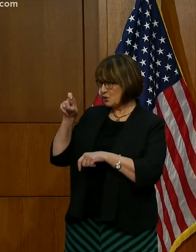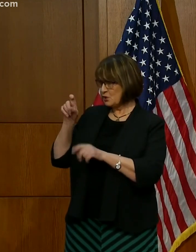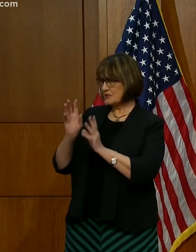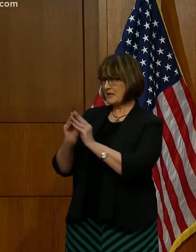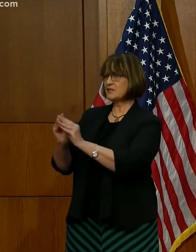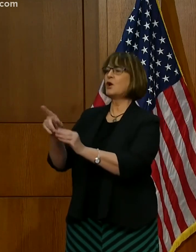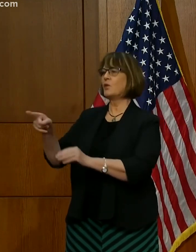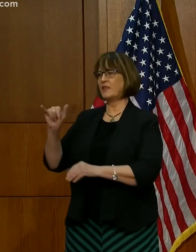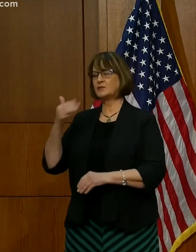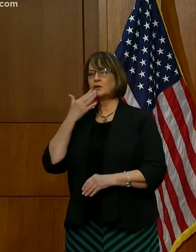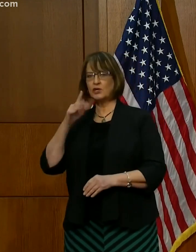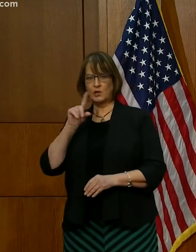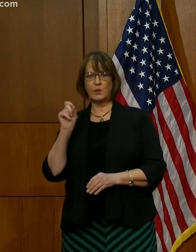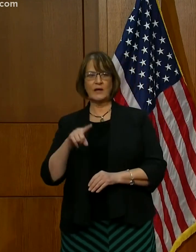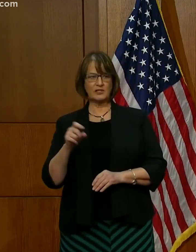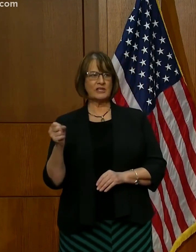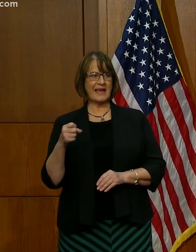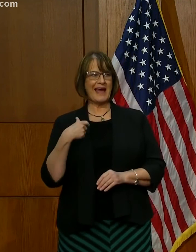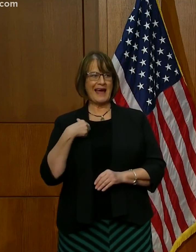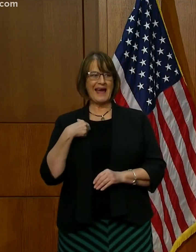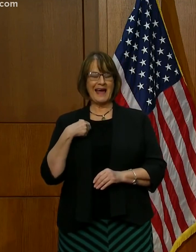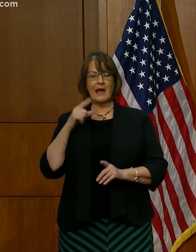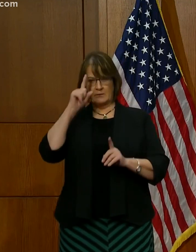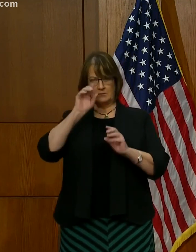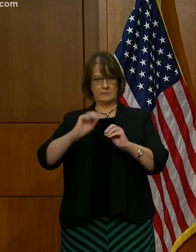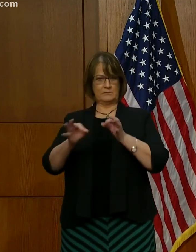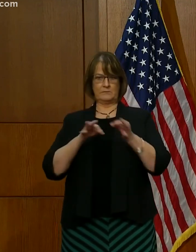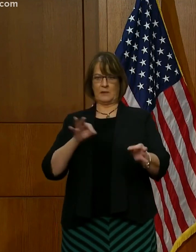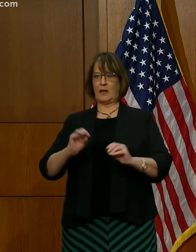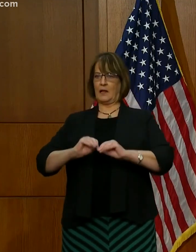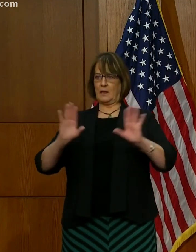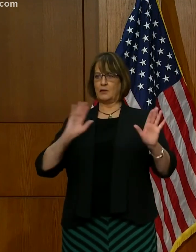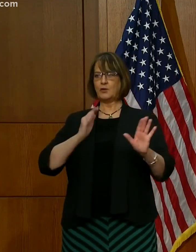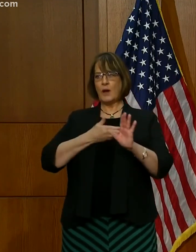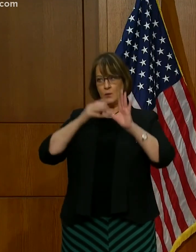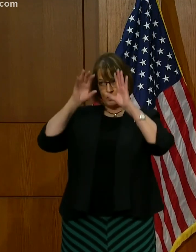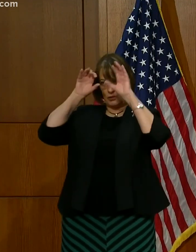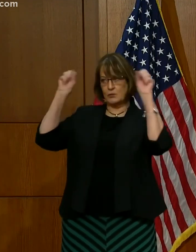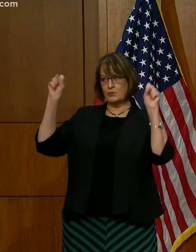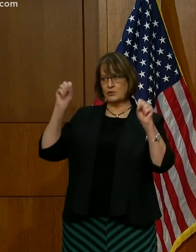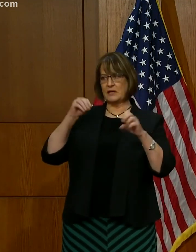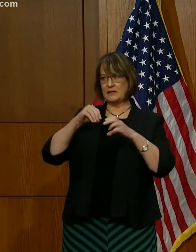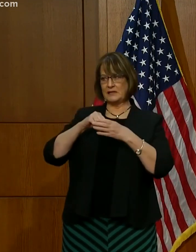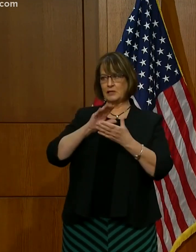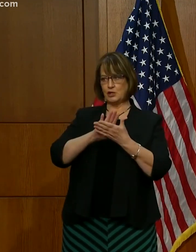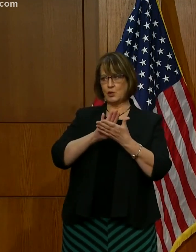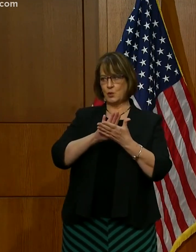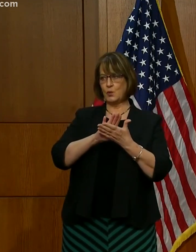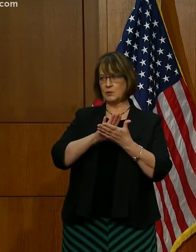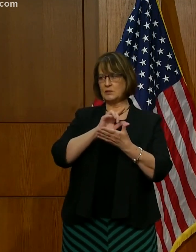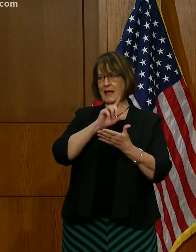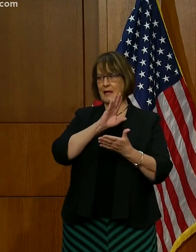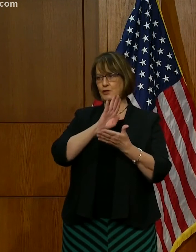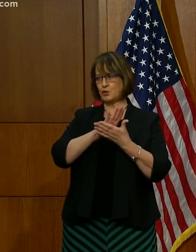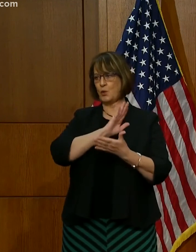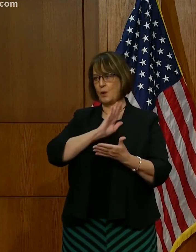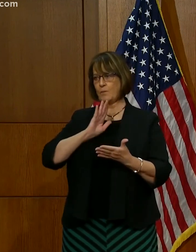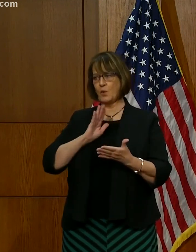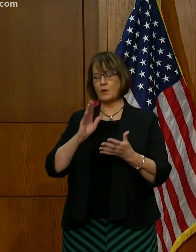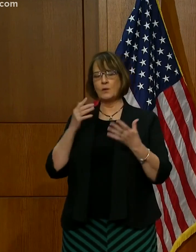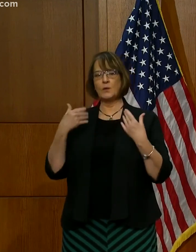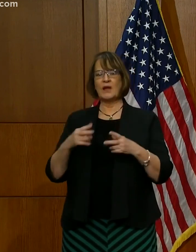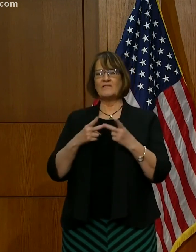it's a good question, and I have made it clear to our superintendents and our school boards that it is